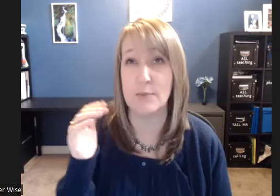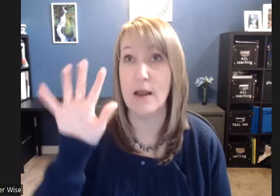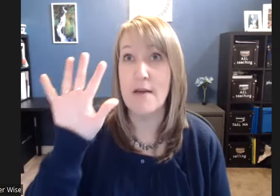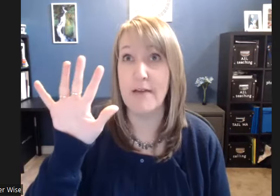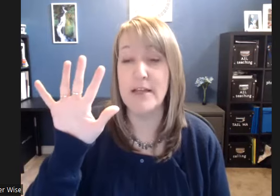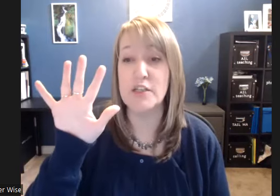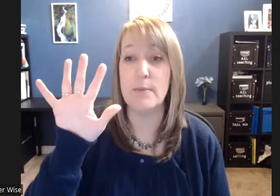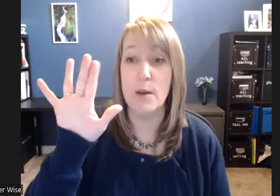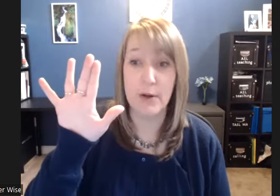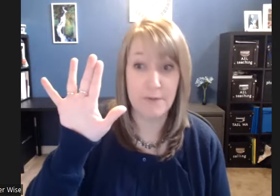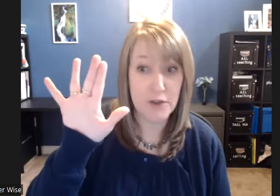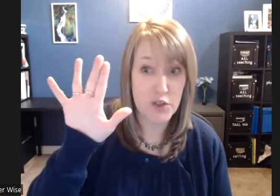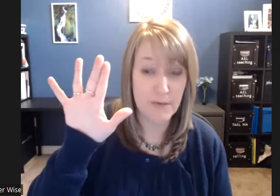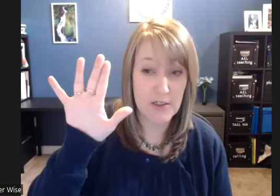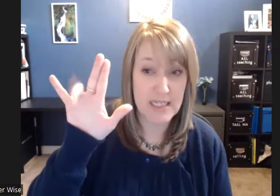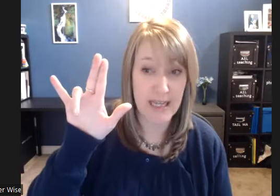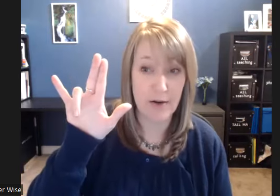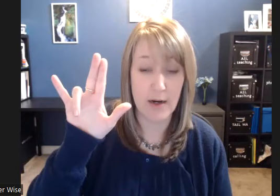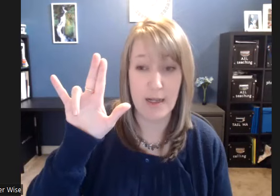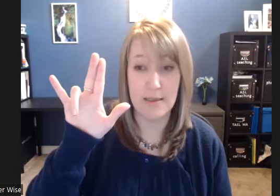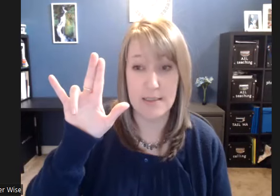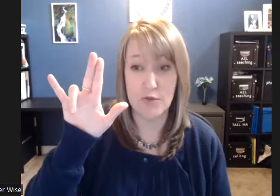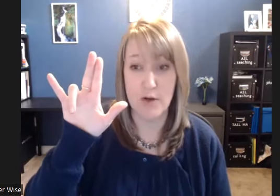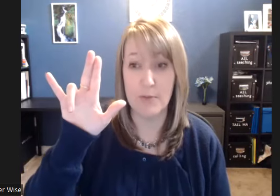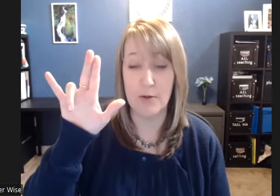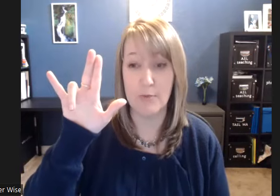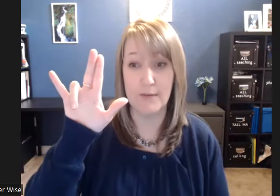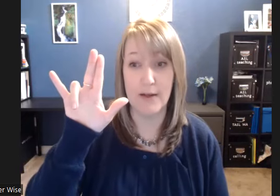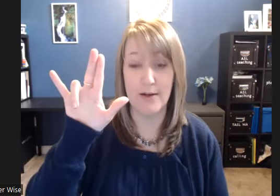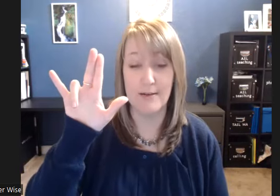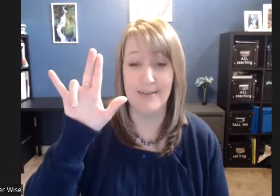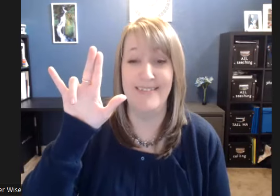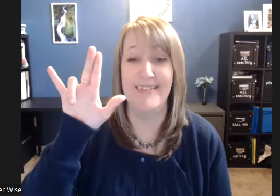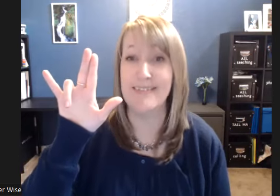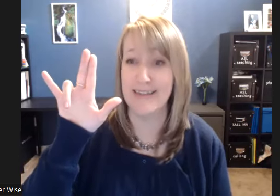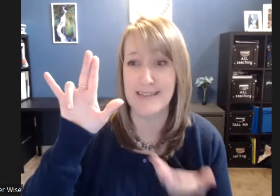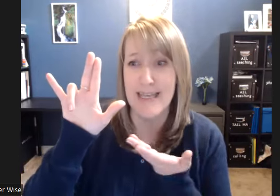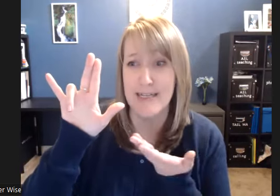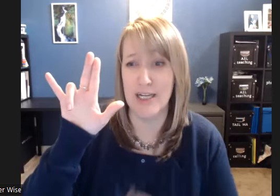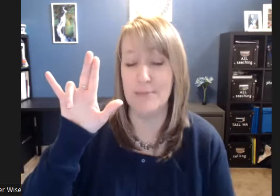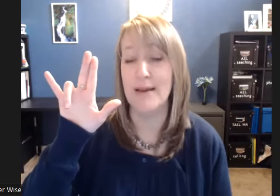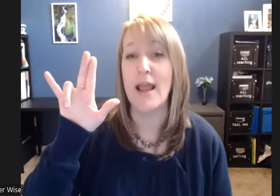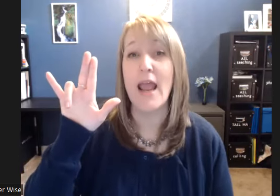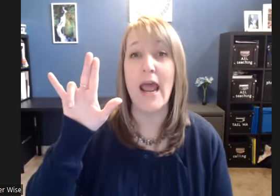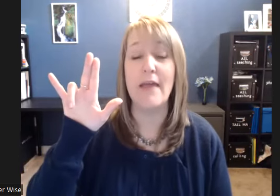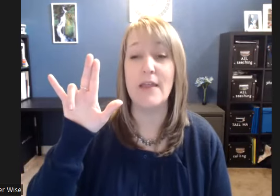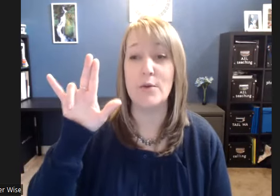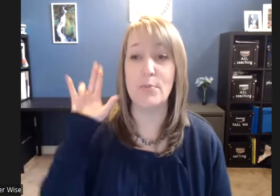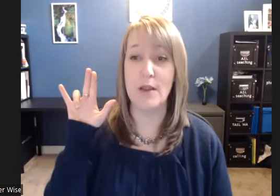weird. 5 hand shape. Put your first 2 fingers together and drop your ring finger. That's the hand shape. And then you pull it